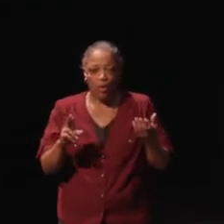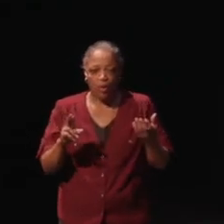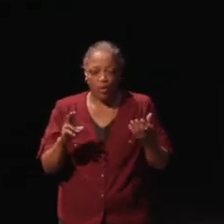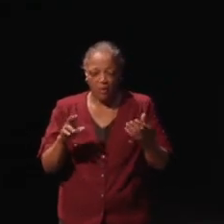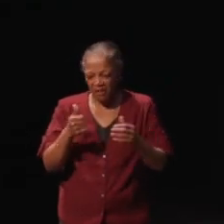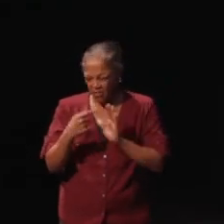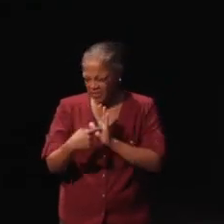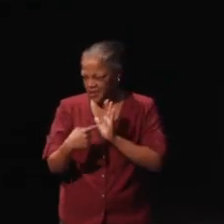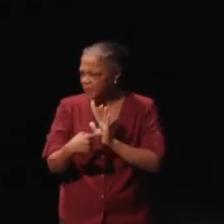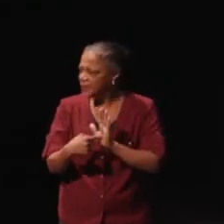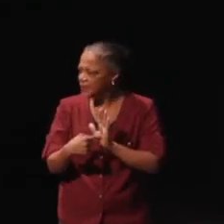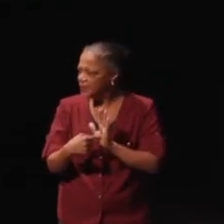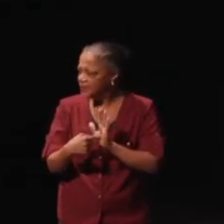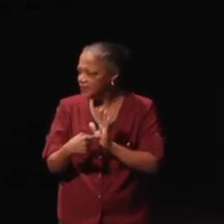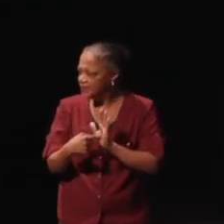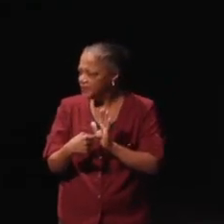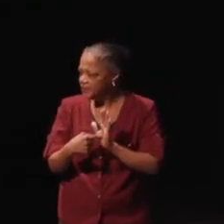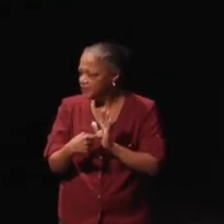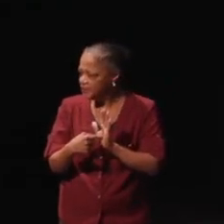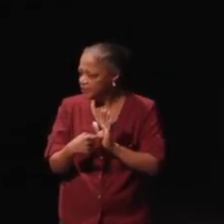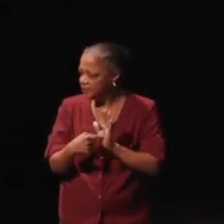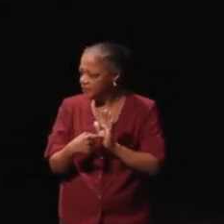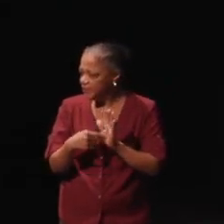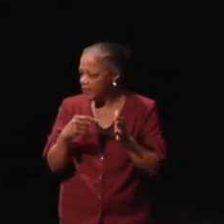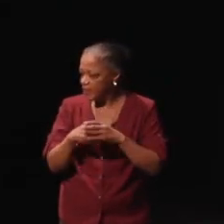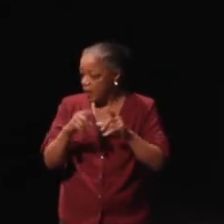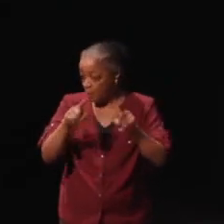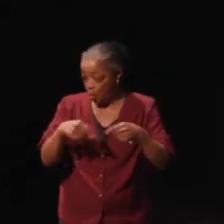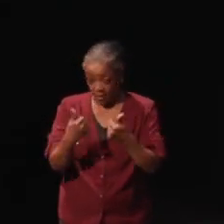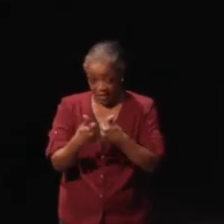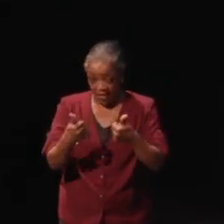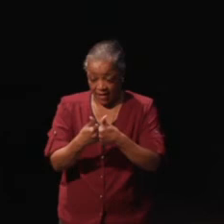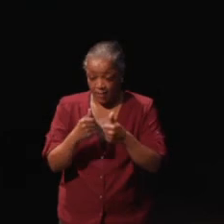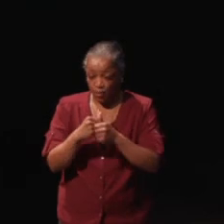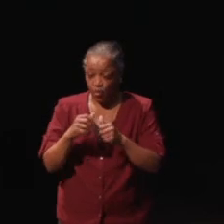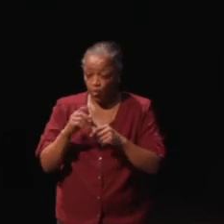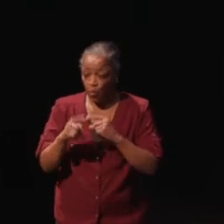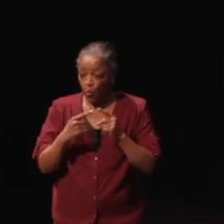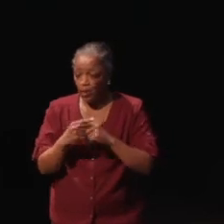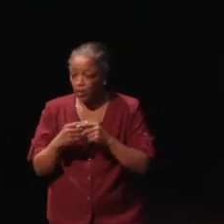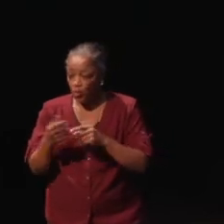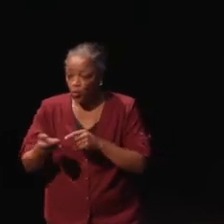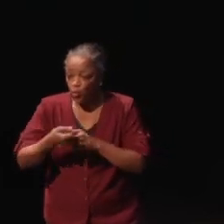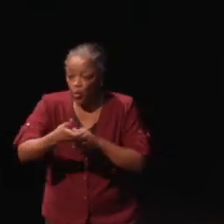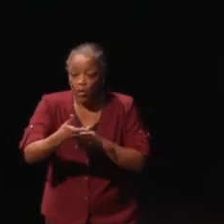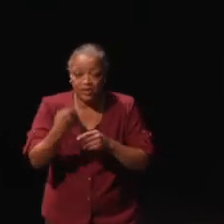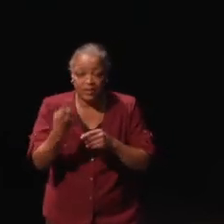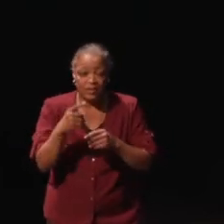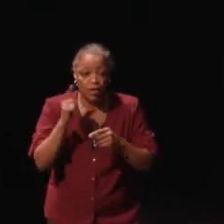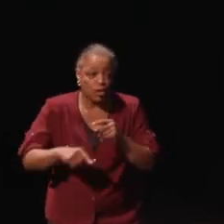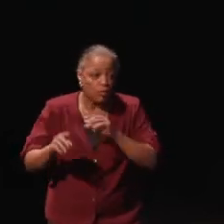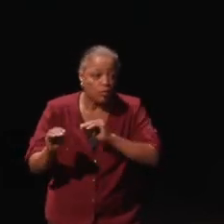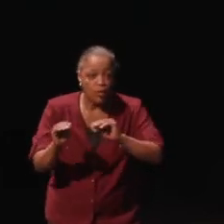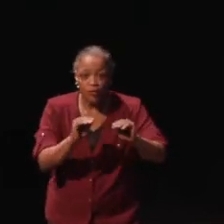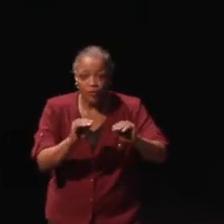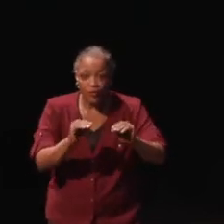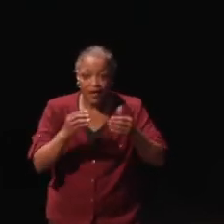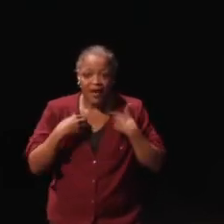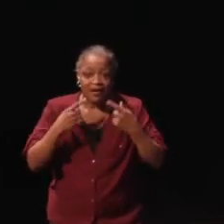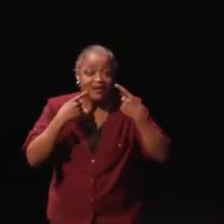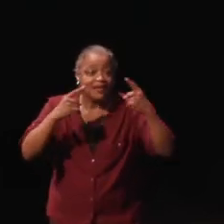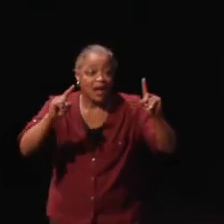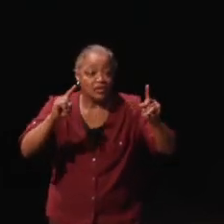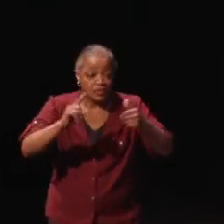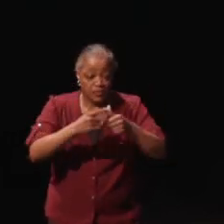another example we did is in that board game that we did, when you rolled something and you couldn't do a move, we had an